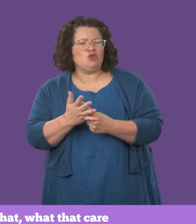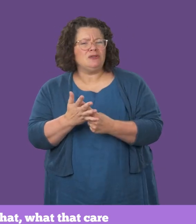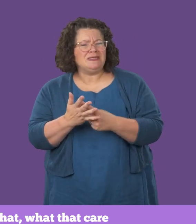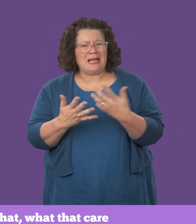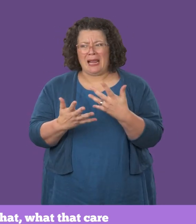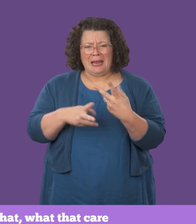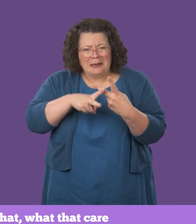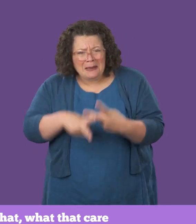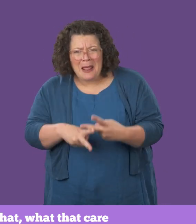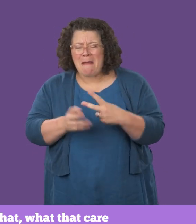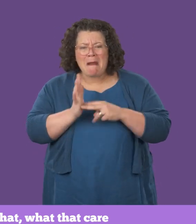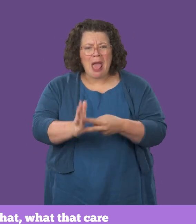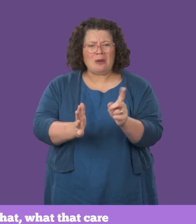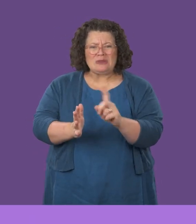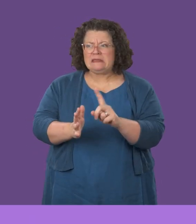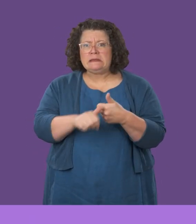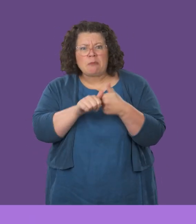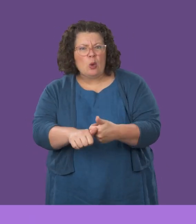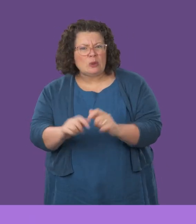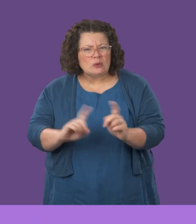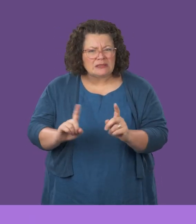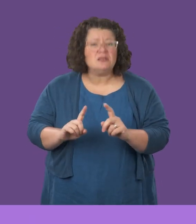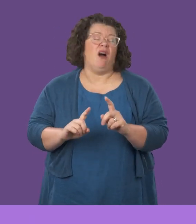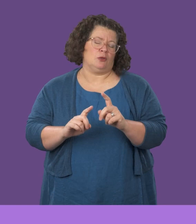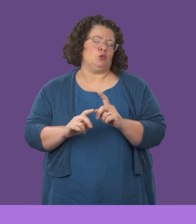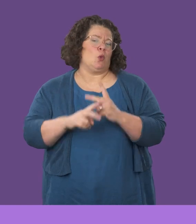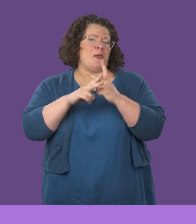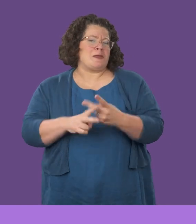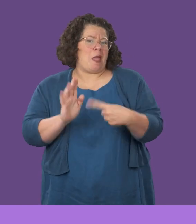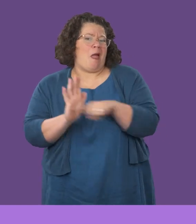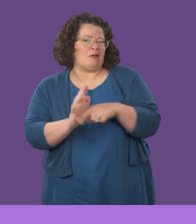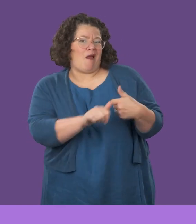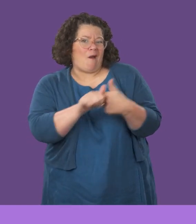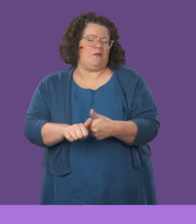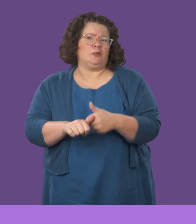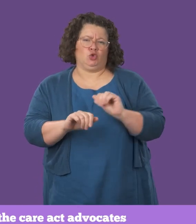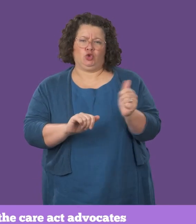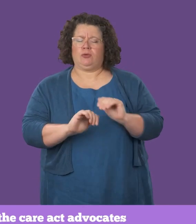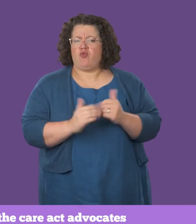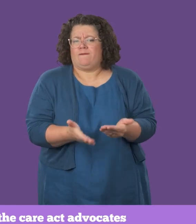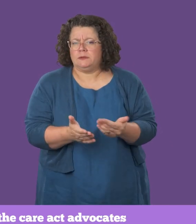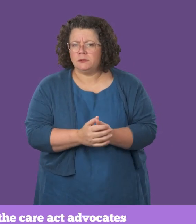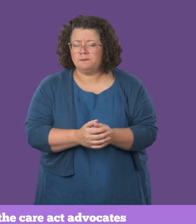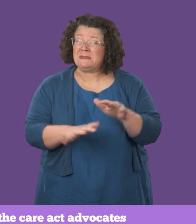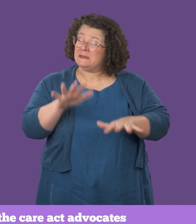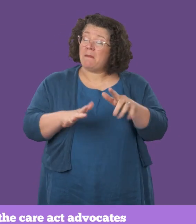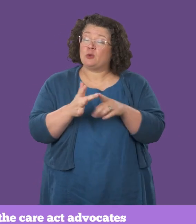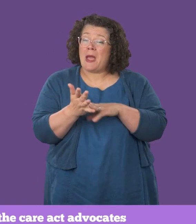care plan and support could look like, then a Care Act advocate should be offered. And similar to the IMCA, the Care Act advocates